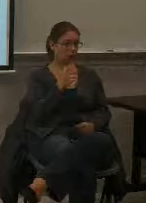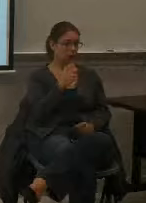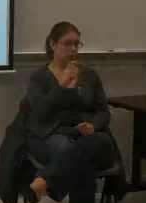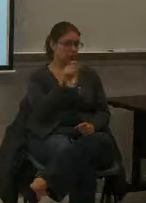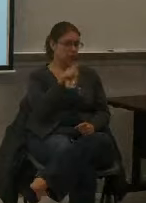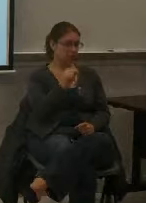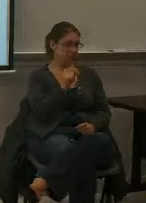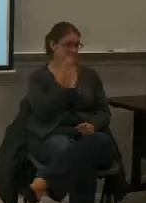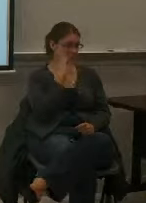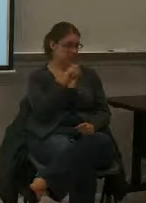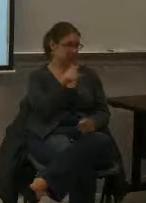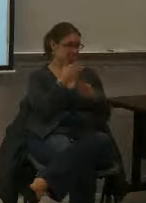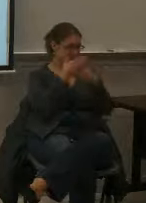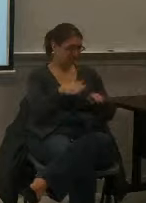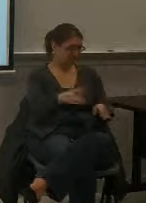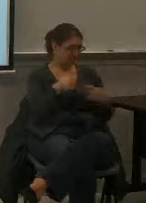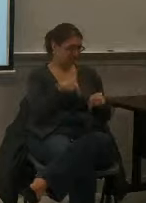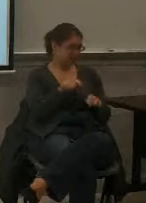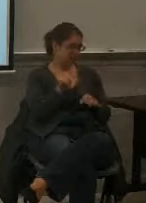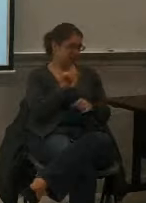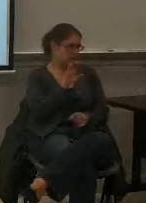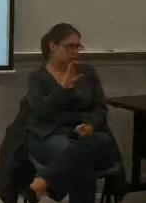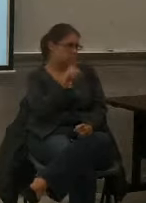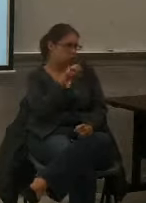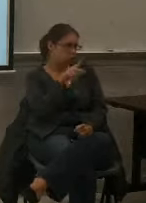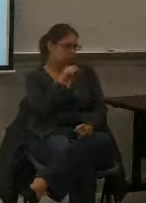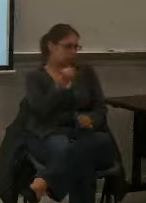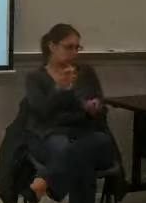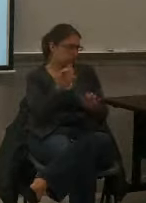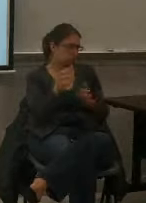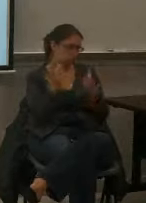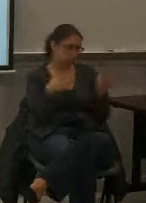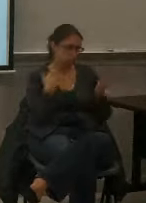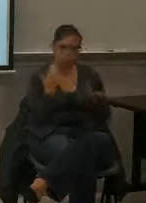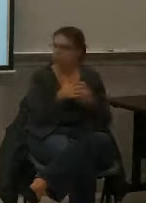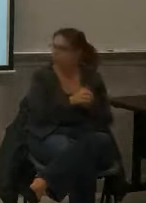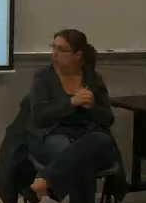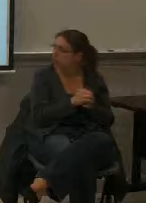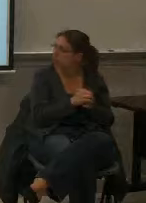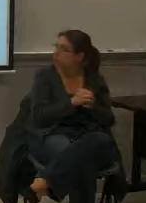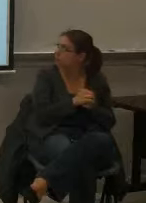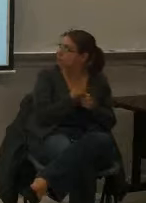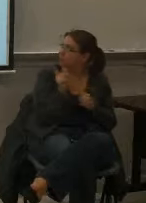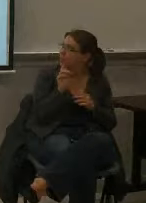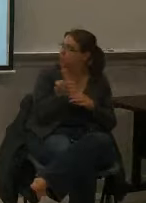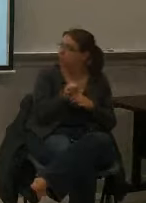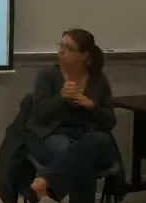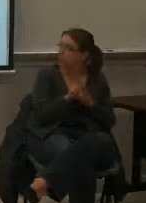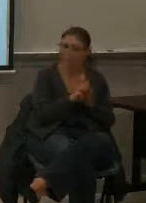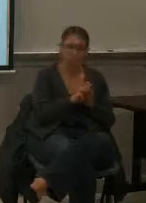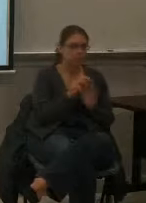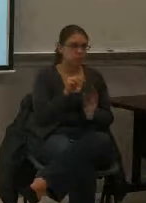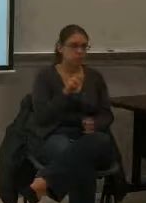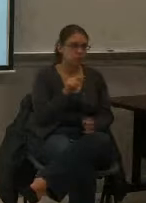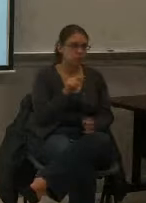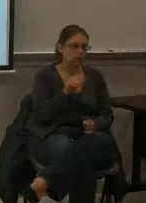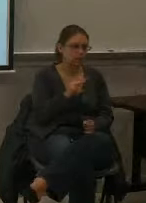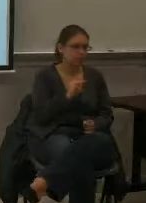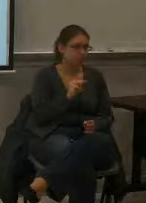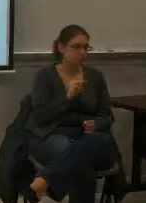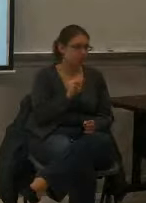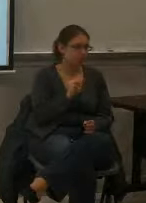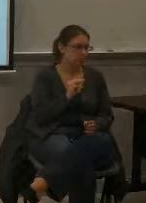cells divide, and as chloroplasts do, and their offspring get them. So this is another example of a mutualism. As you can